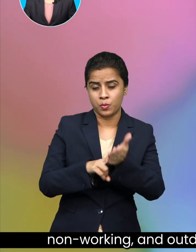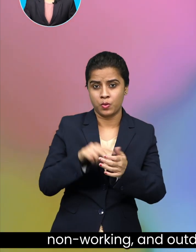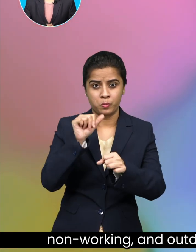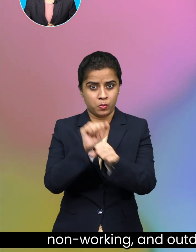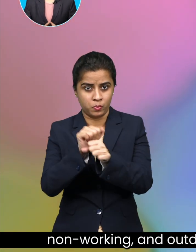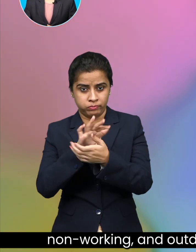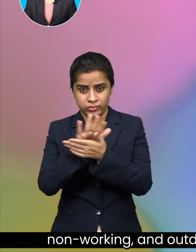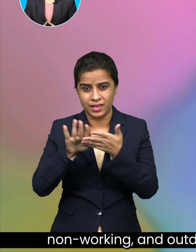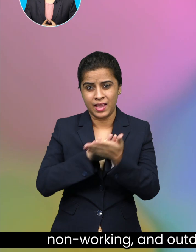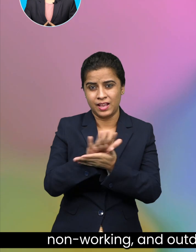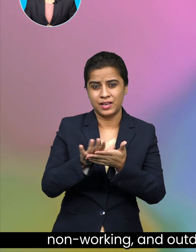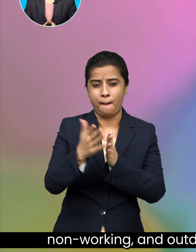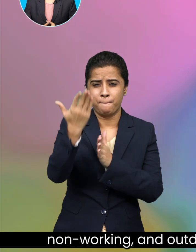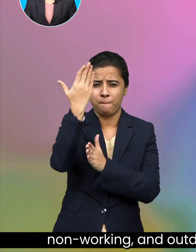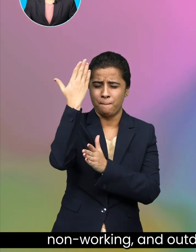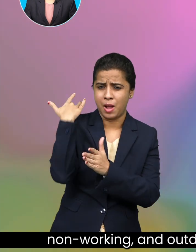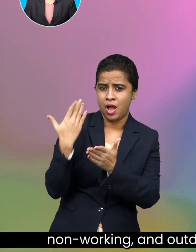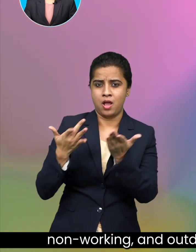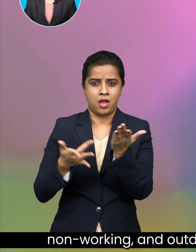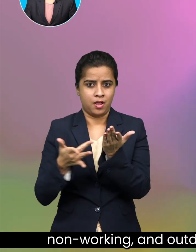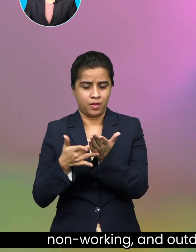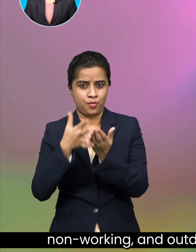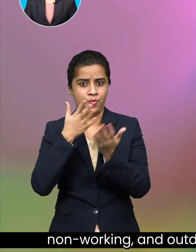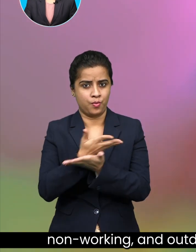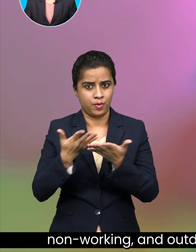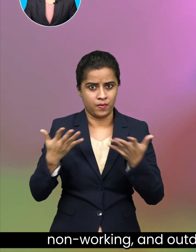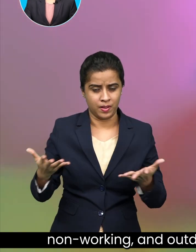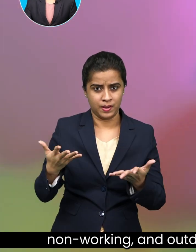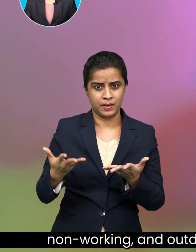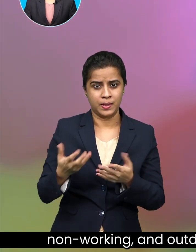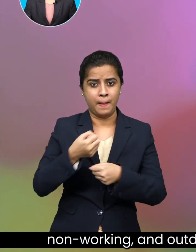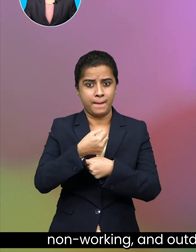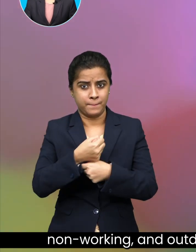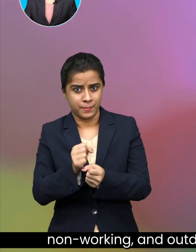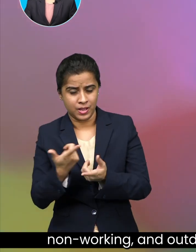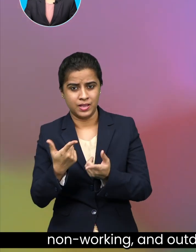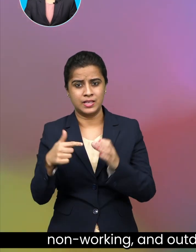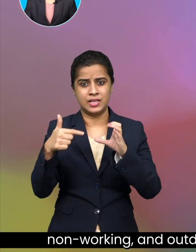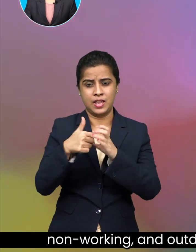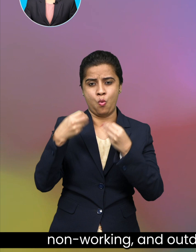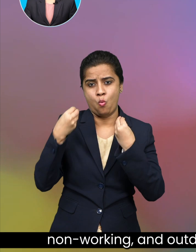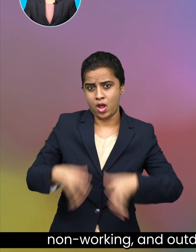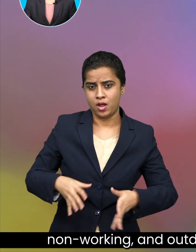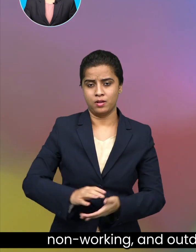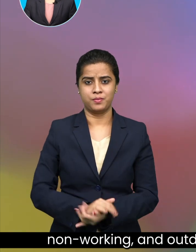and outdated electronic products become e-waste.